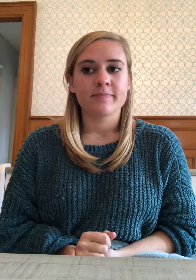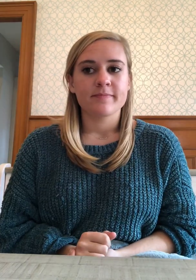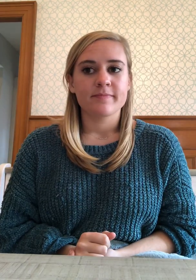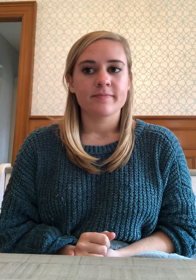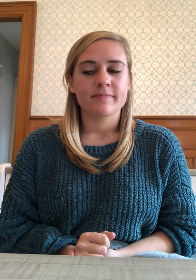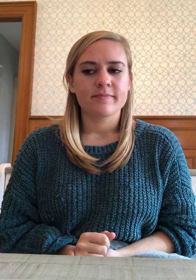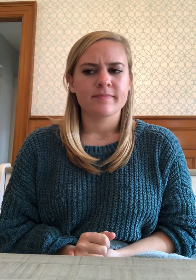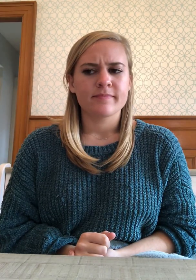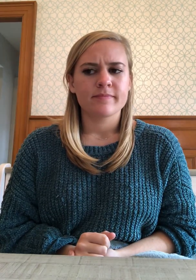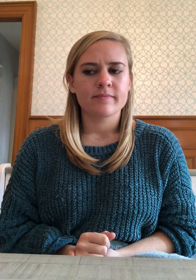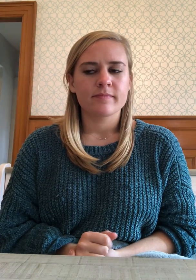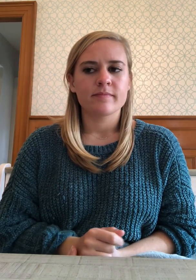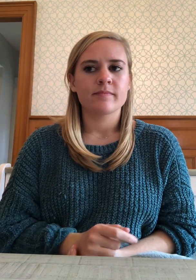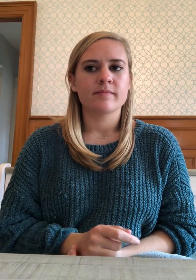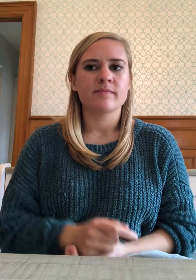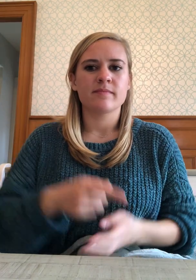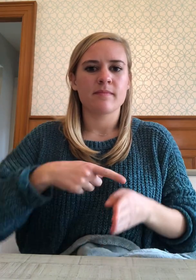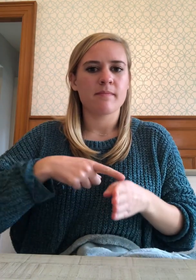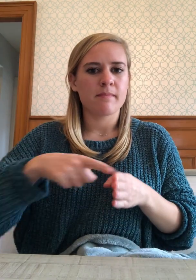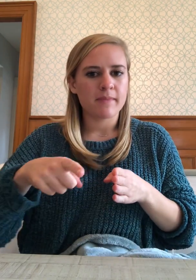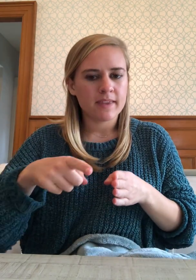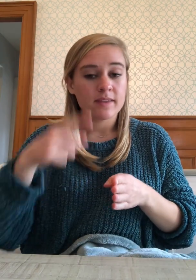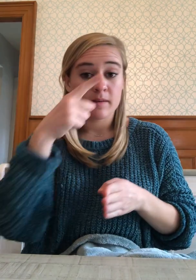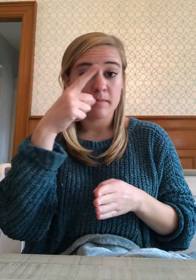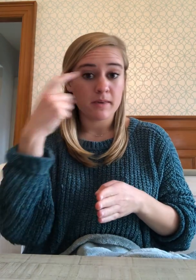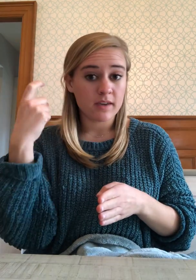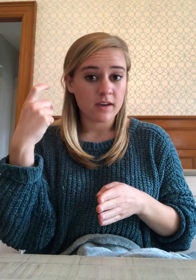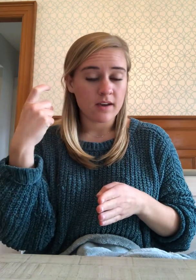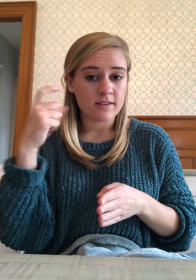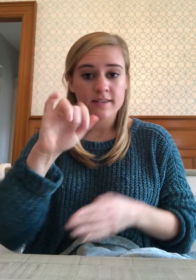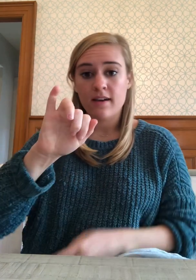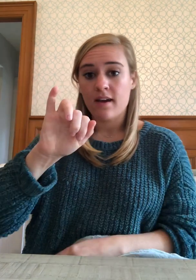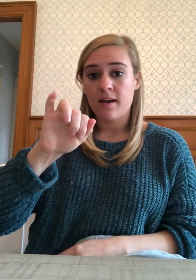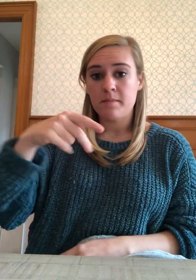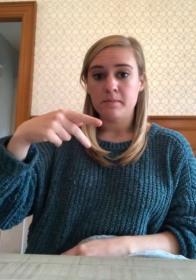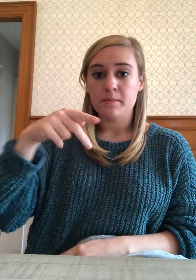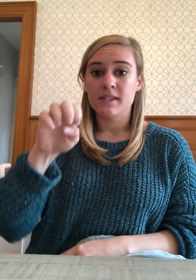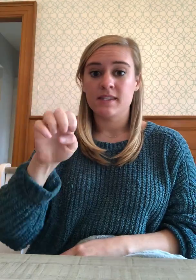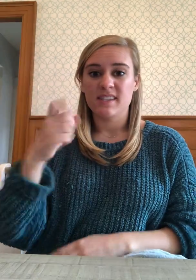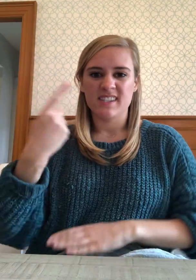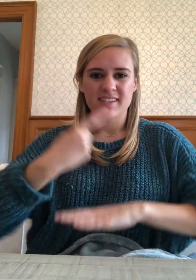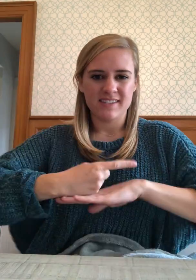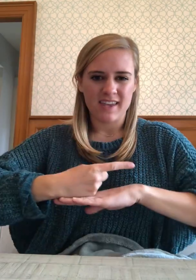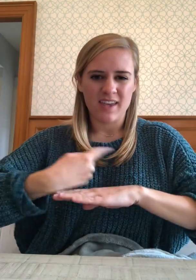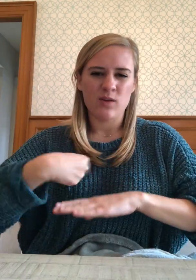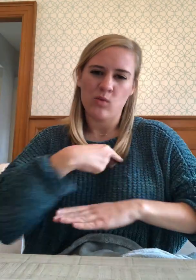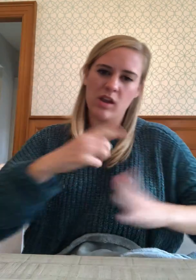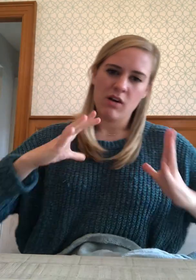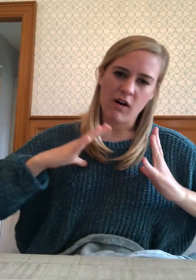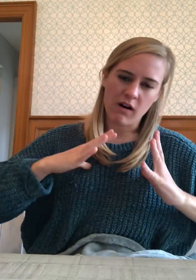largely on account of the IPE day. We'll start with habits.